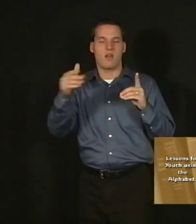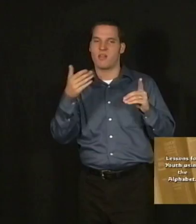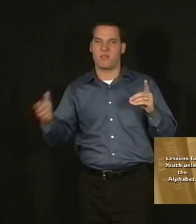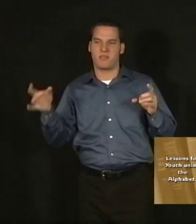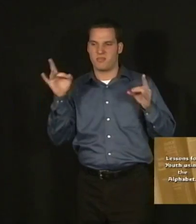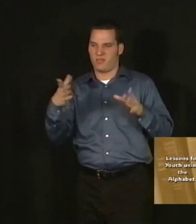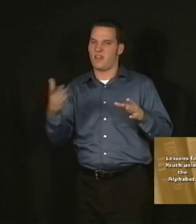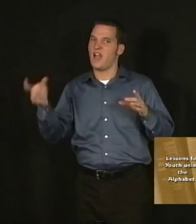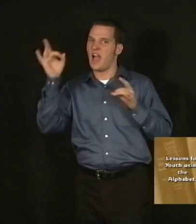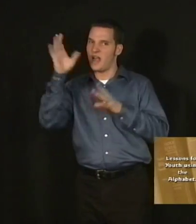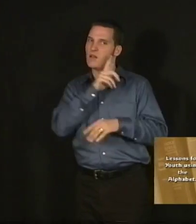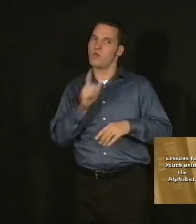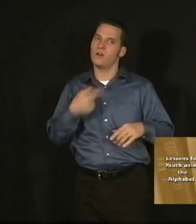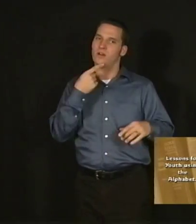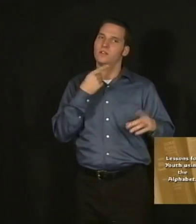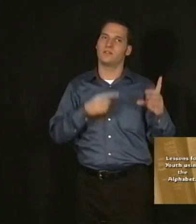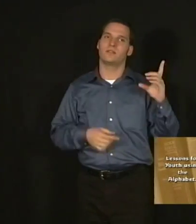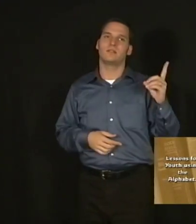thing which I hate, saith the Lord.